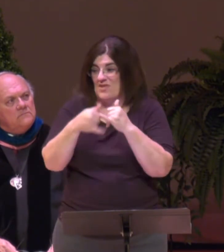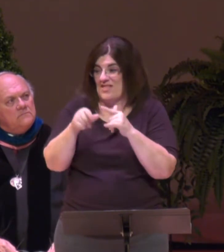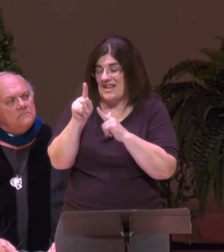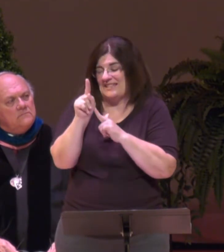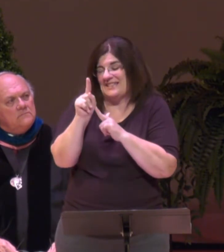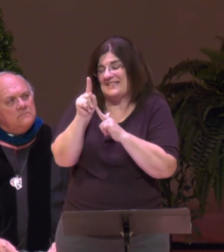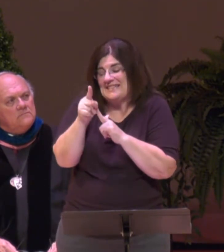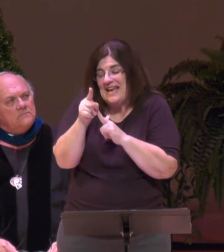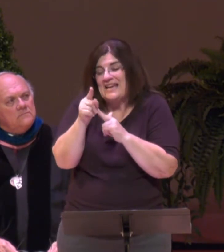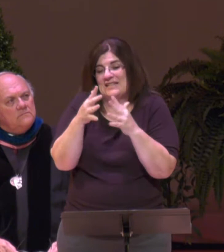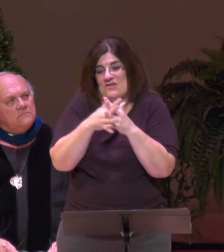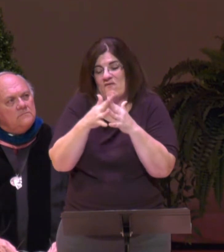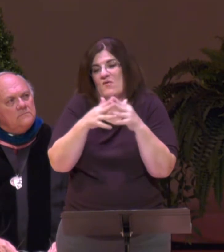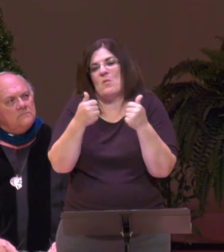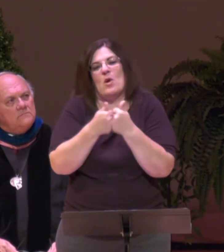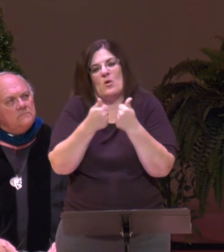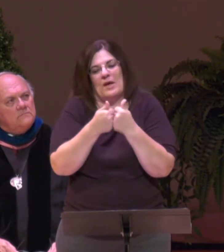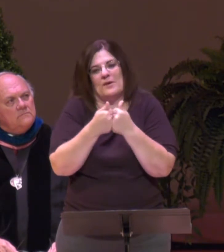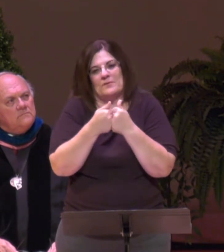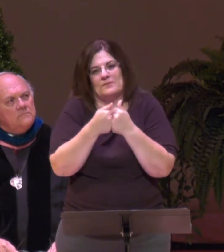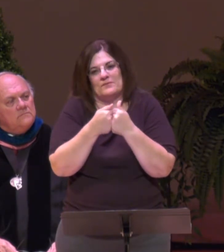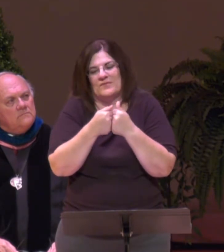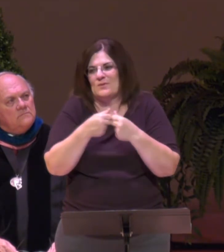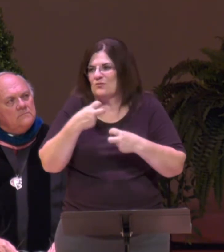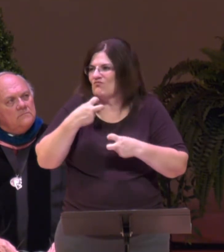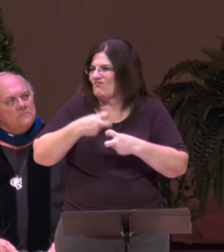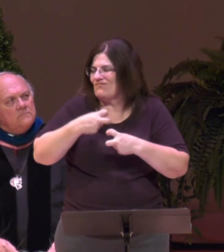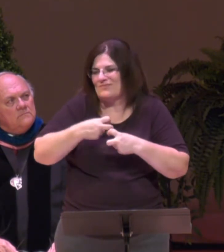football game, and it was a tough opponent.